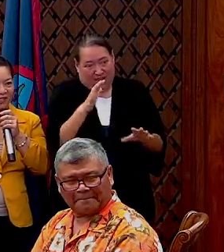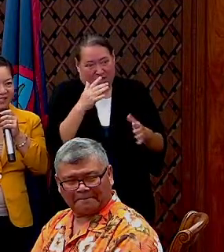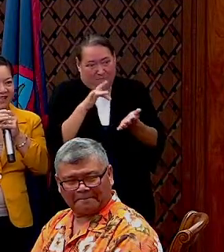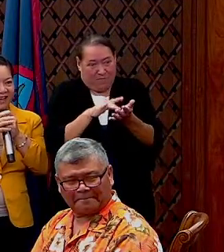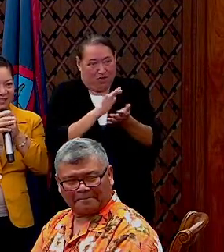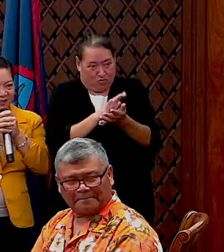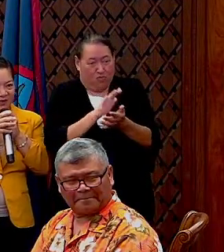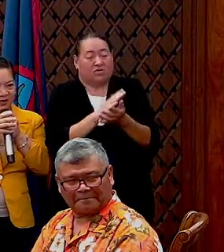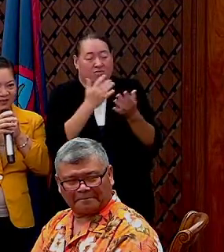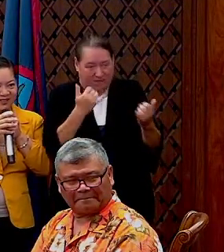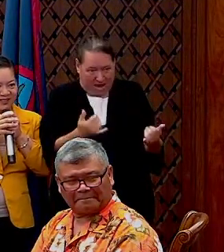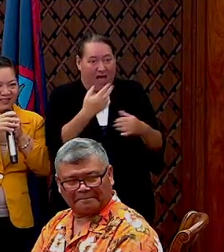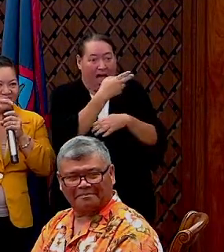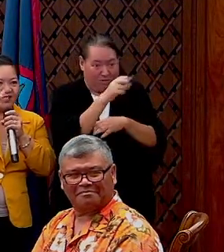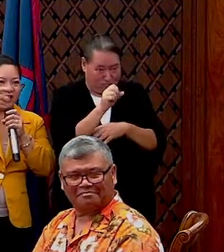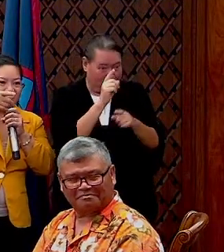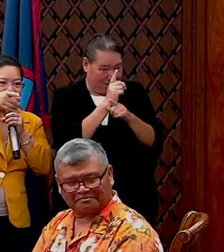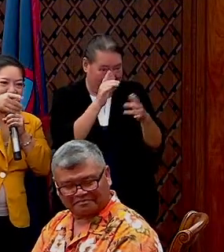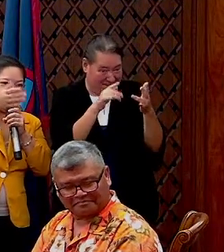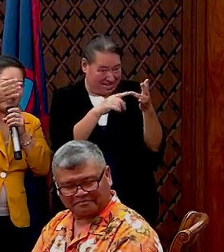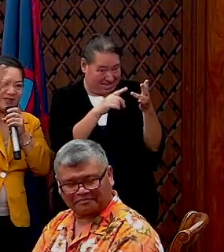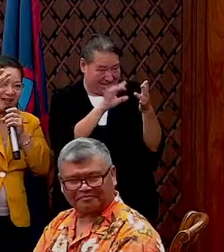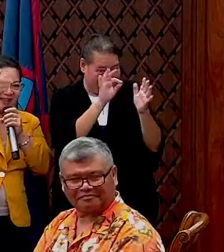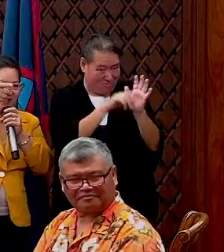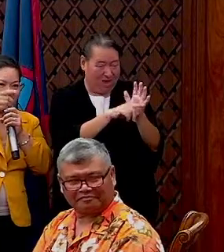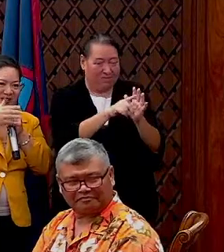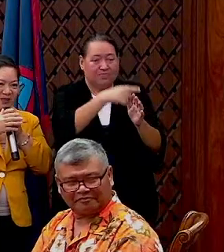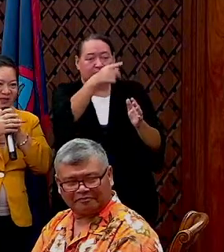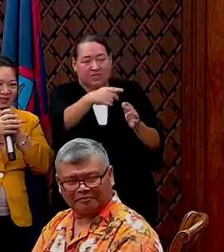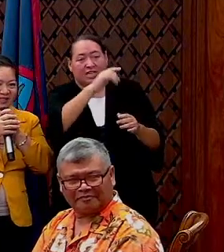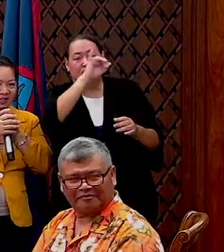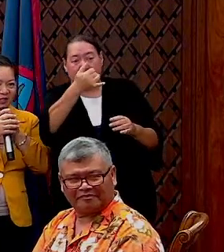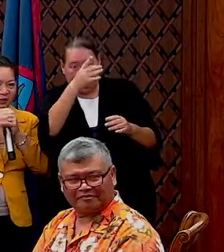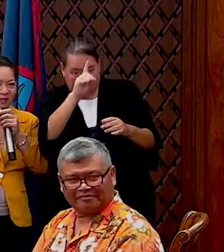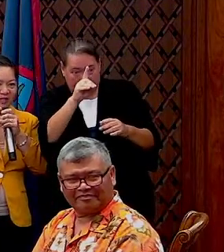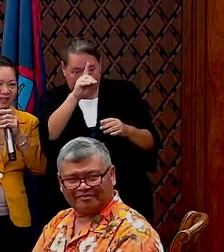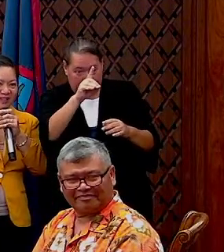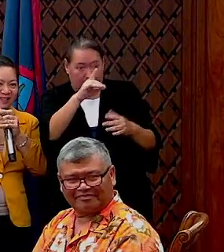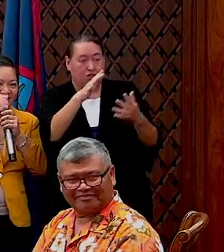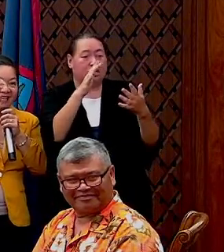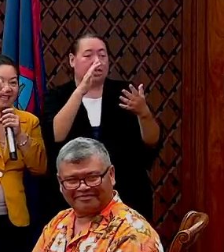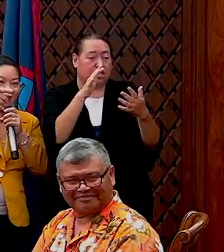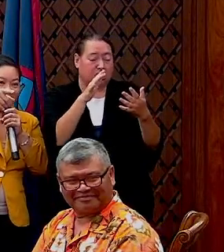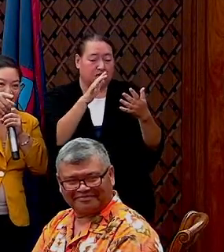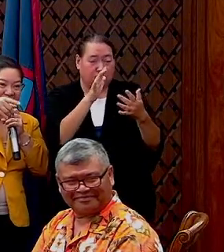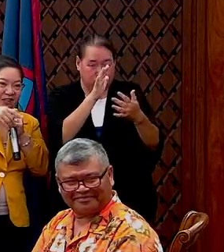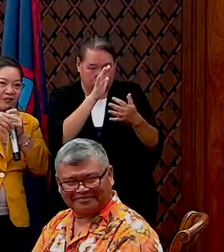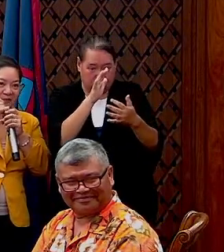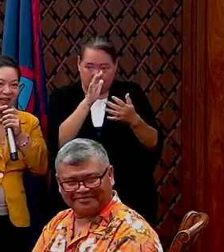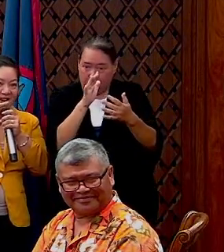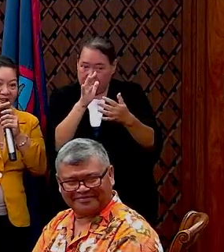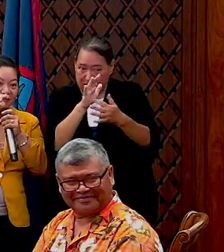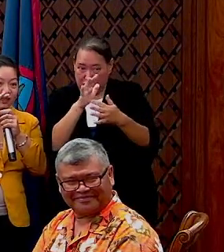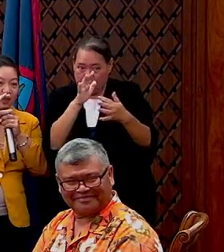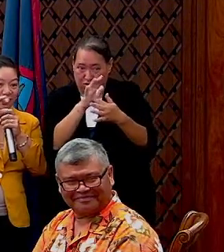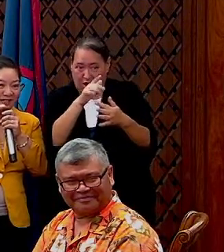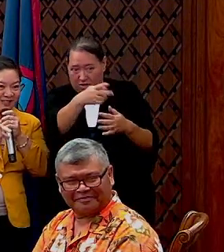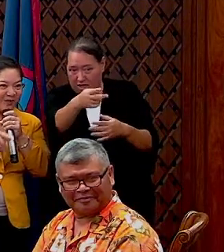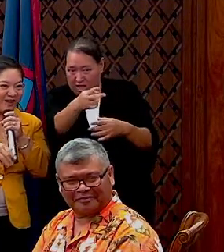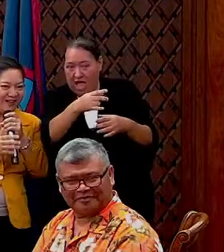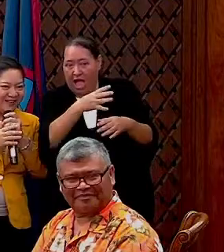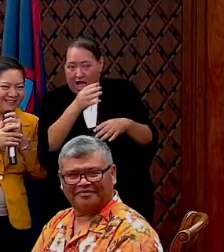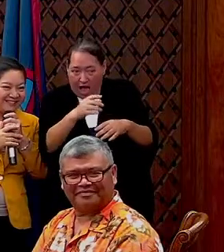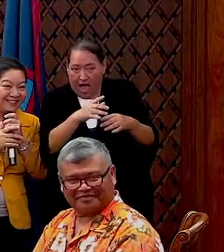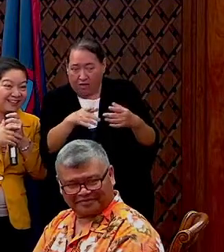she's officially high school. JD is right there too. It's our junior. EJ, they're from the island of Chuuk